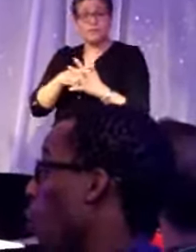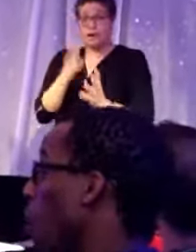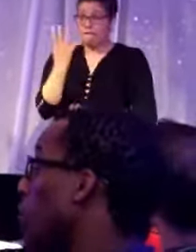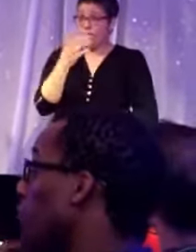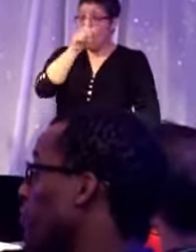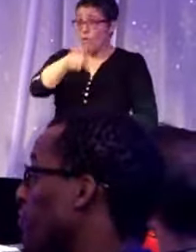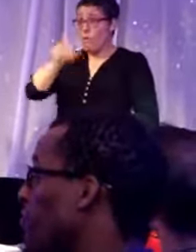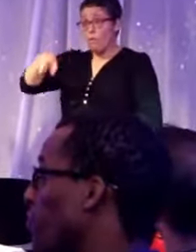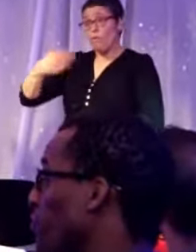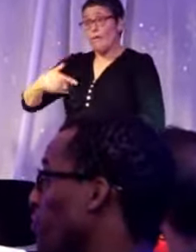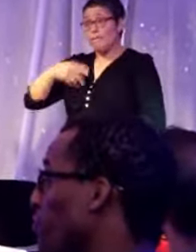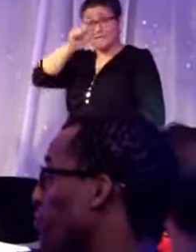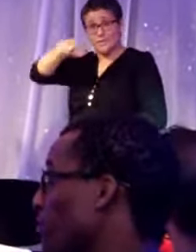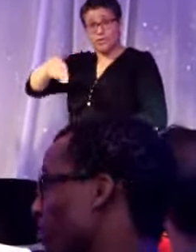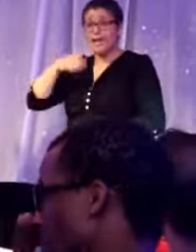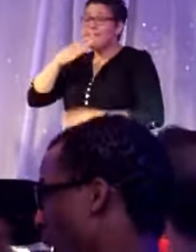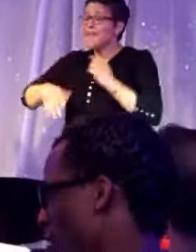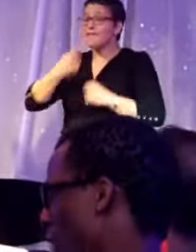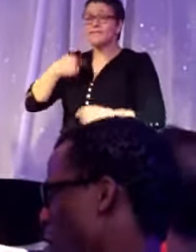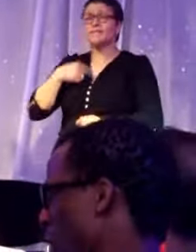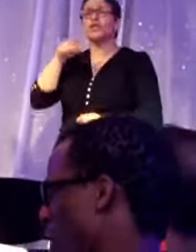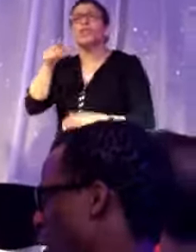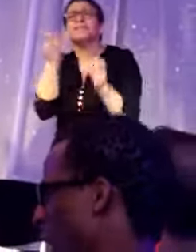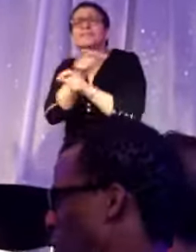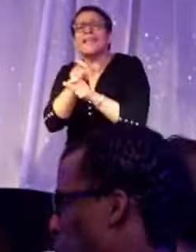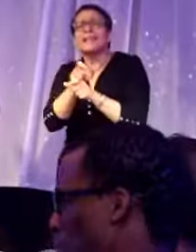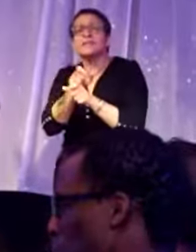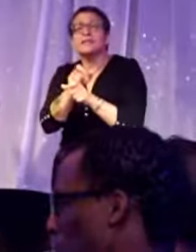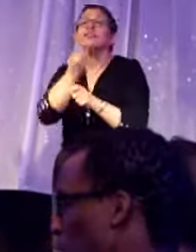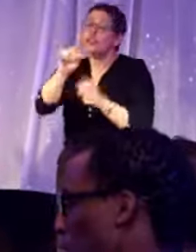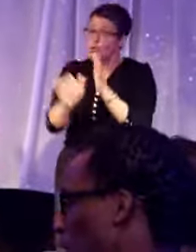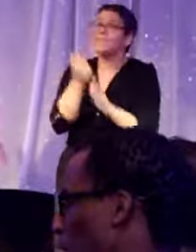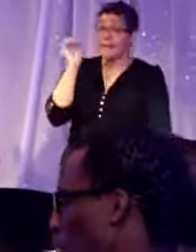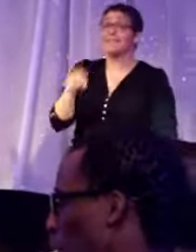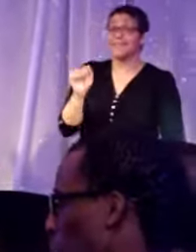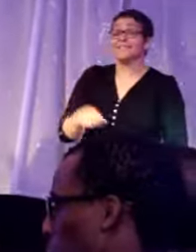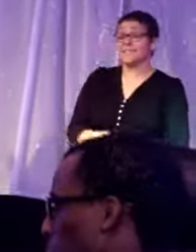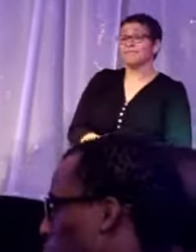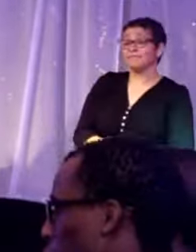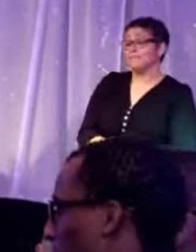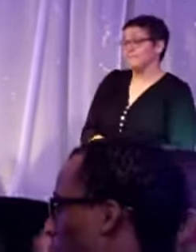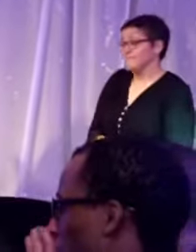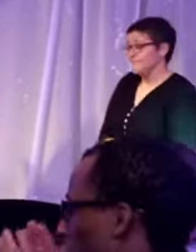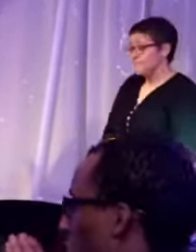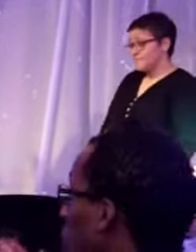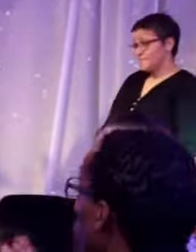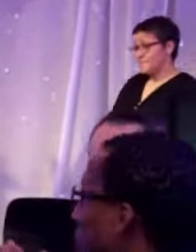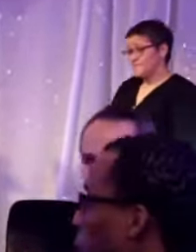Never said I was dyslexic, just talented and meant it.